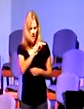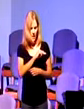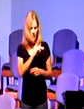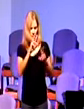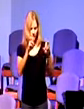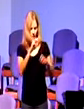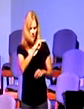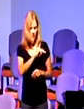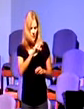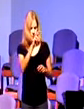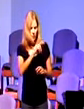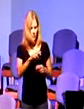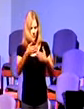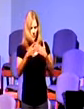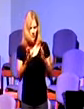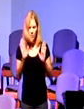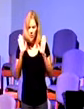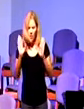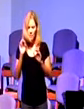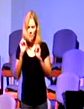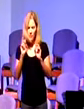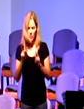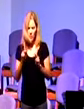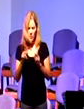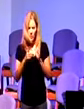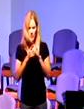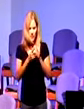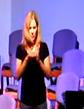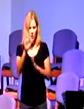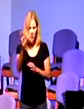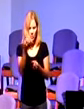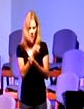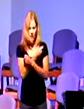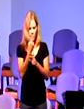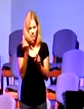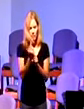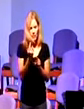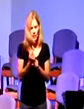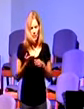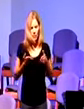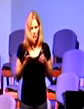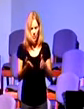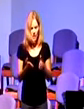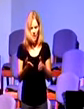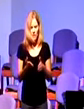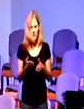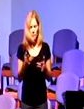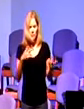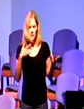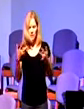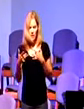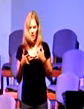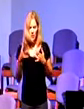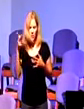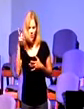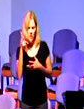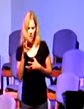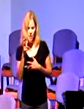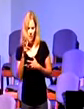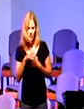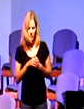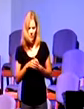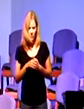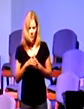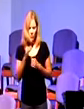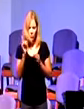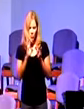Lord, what an awesome opportunity to be demonstrating your love in practical ways And we're so excited, Lord, to hear